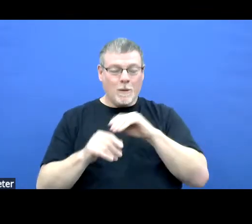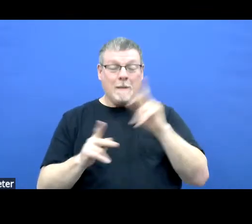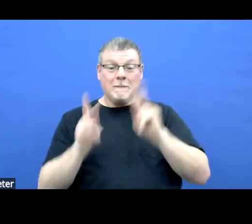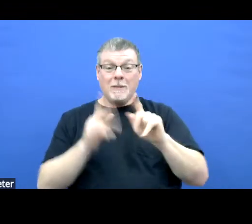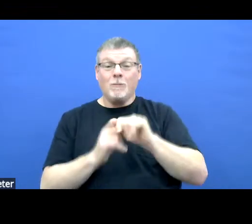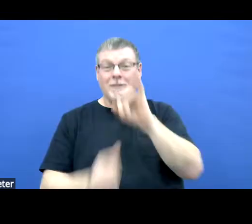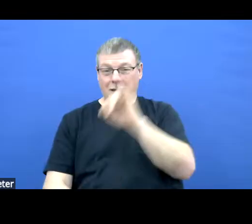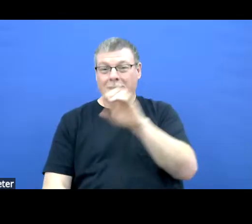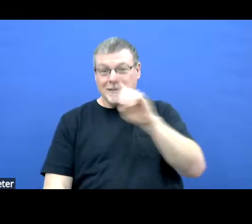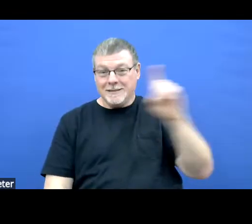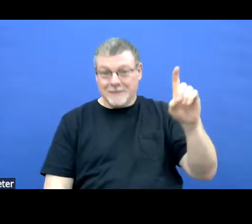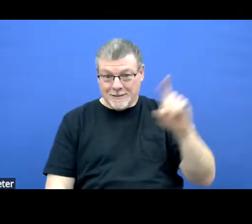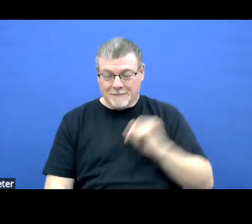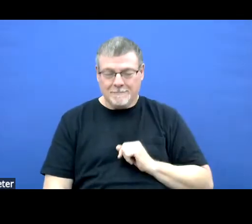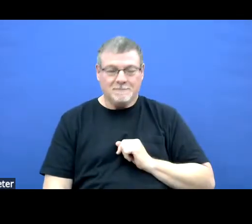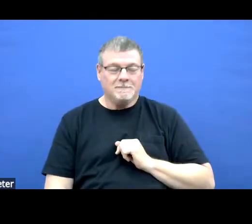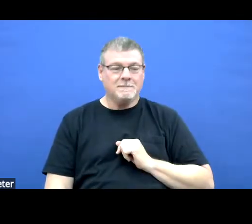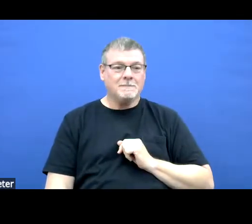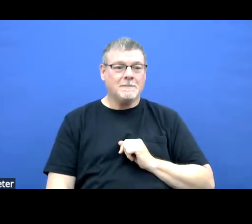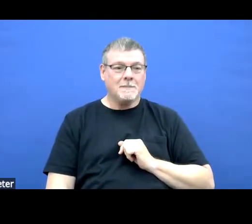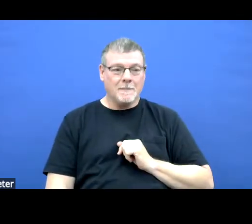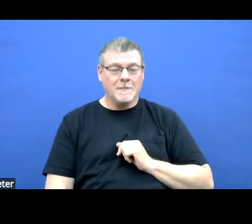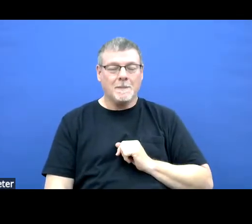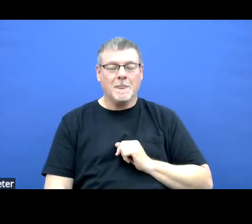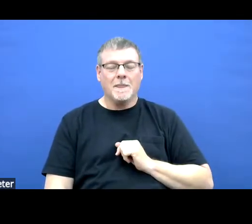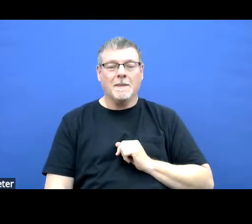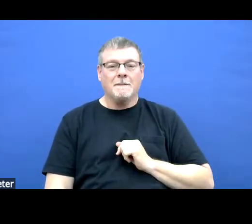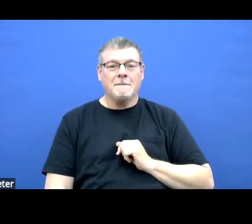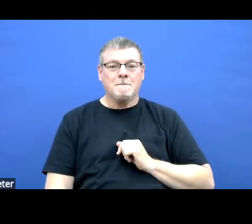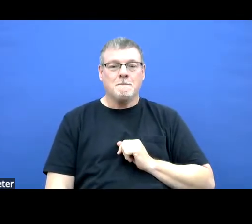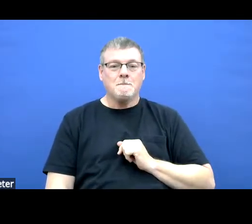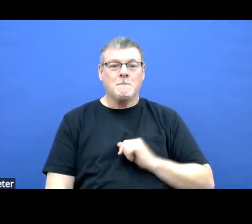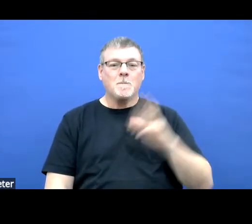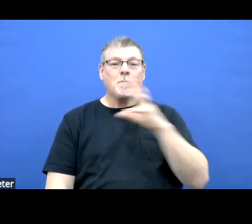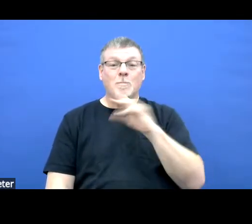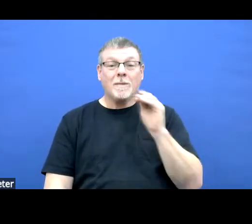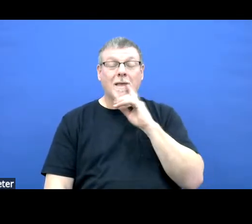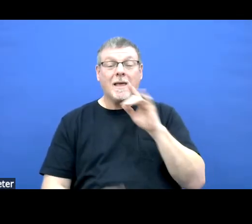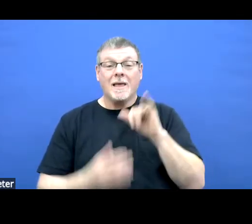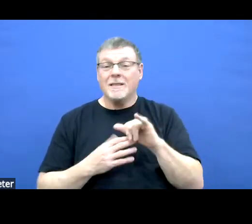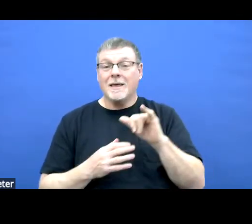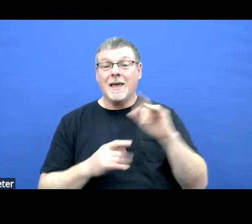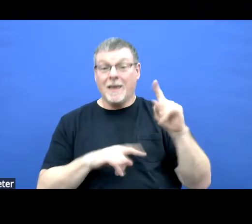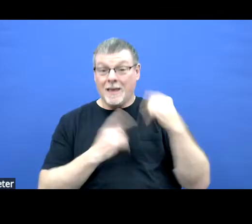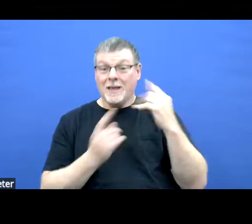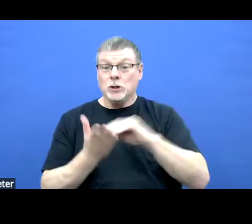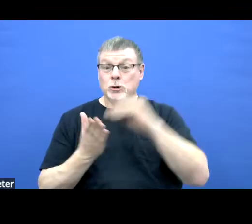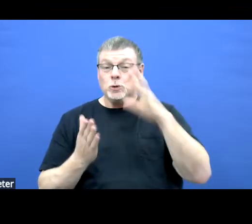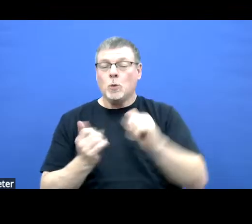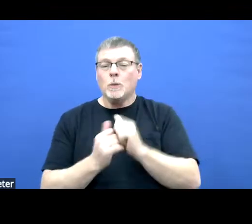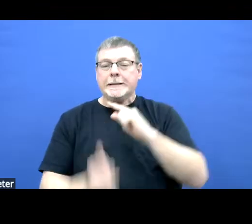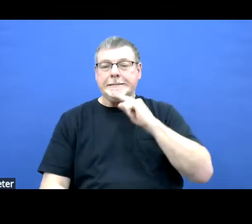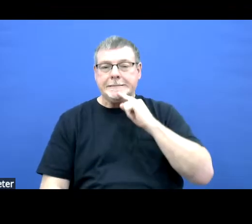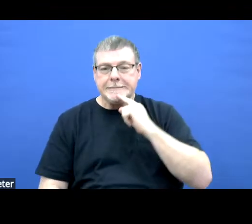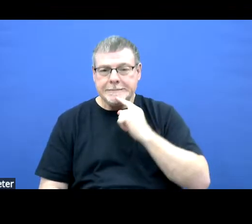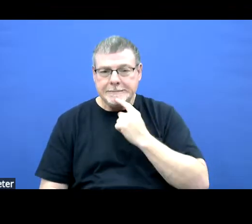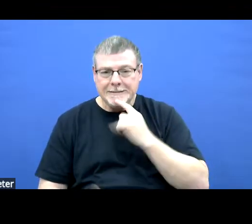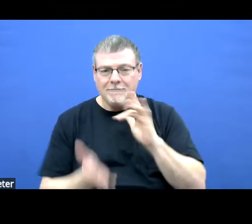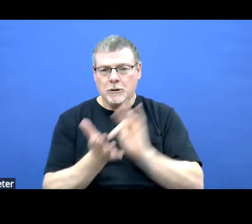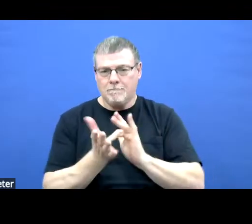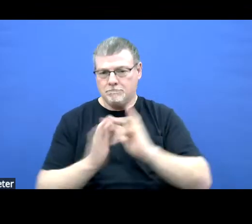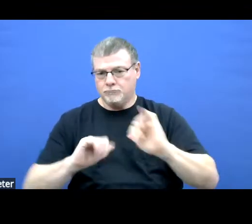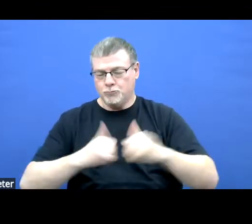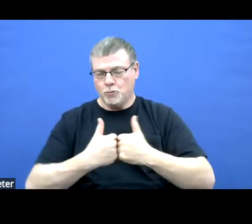intellectual developmental disabilities, the IDD, as well as students with severe medical